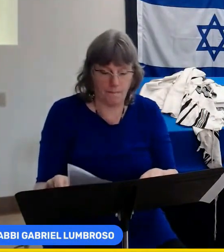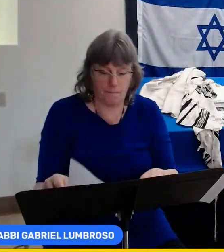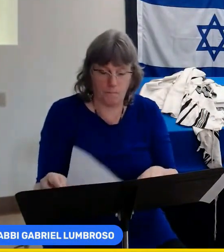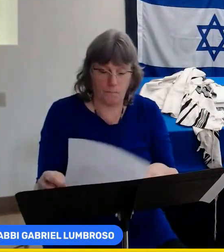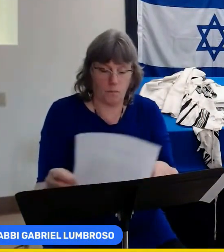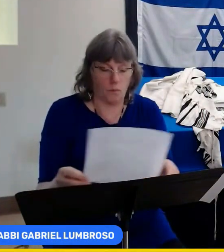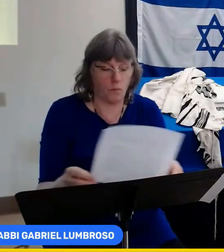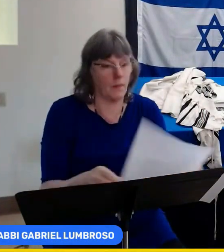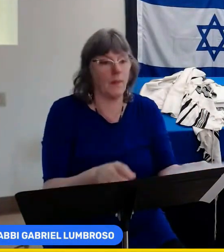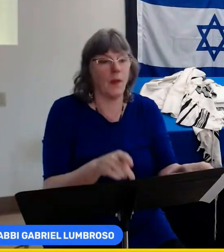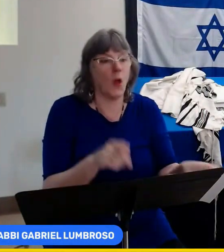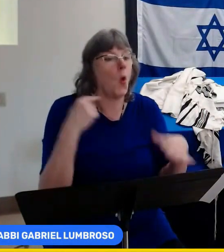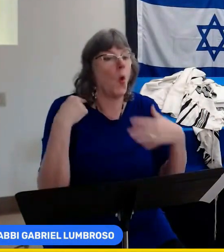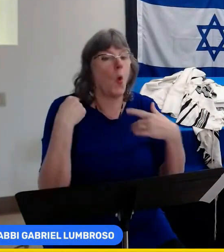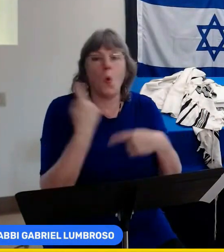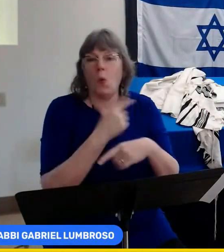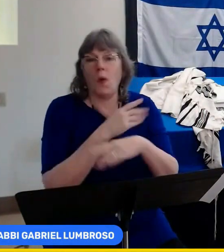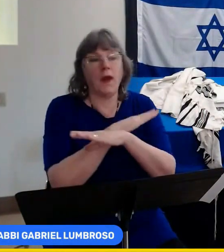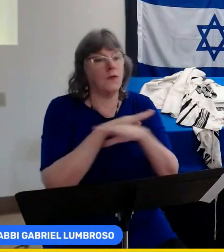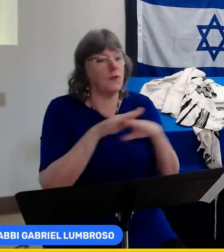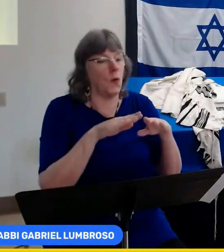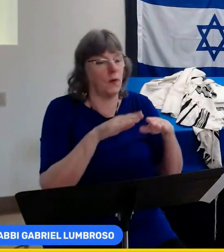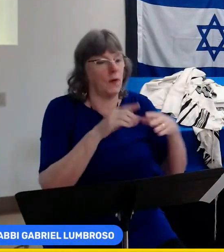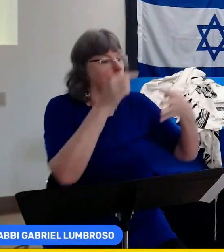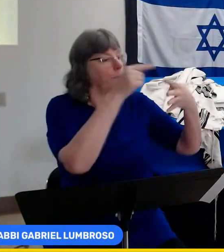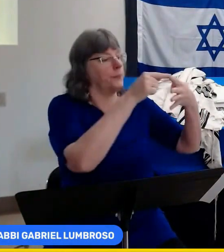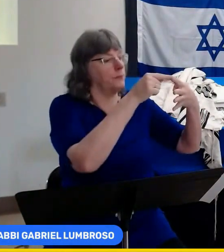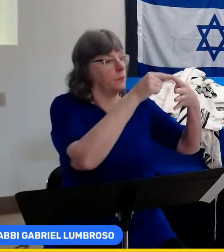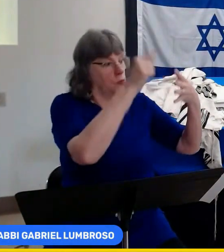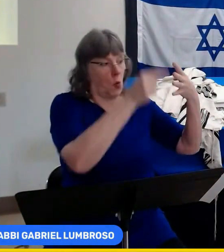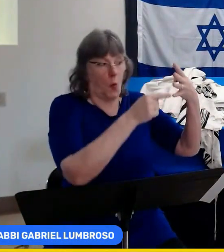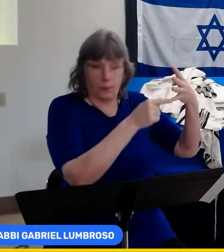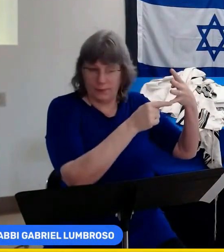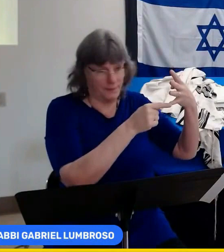Because we don't skip grade in this course.